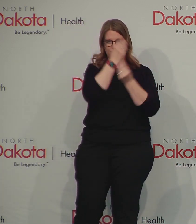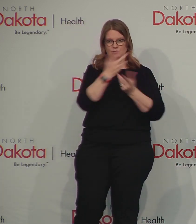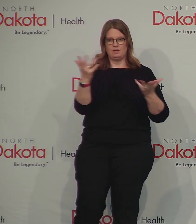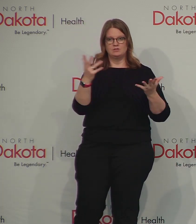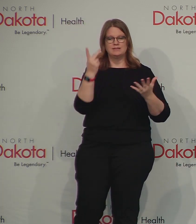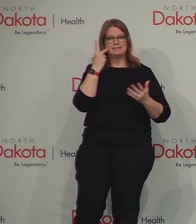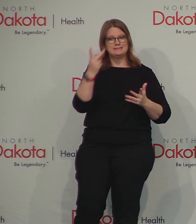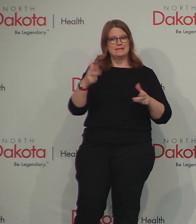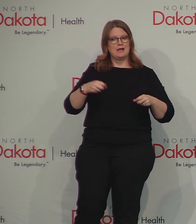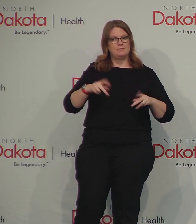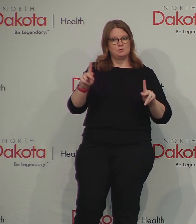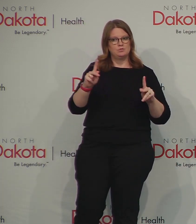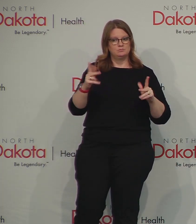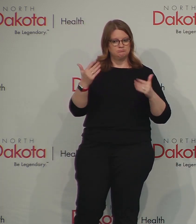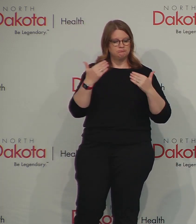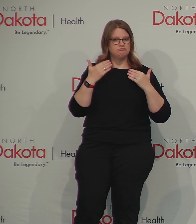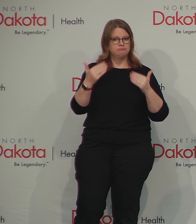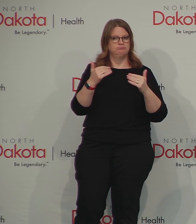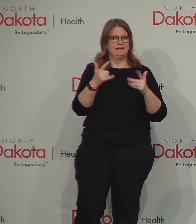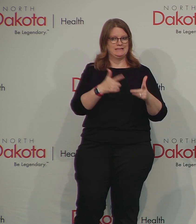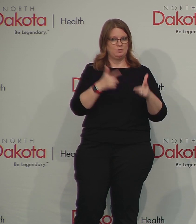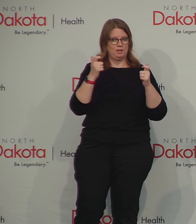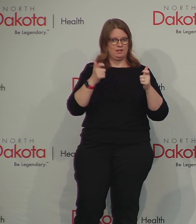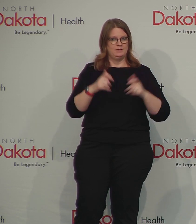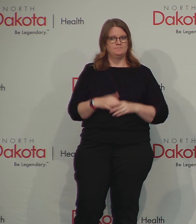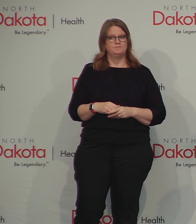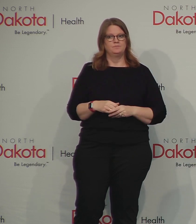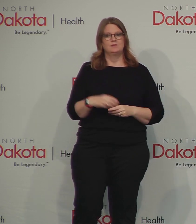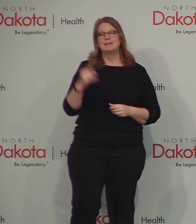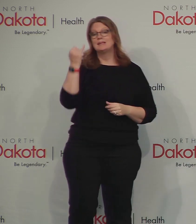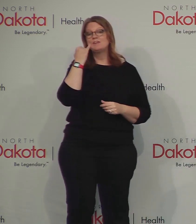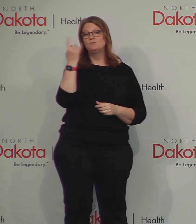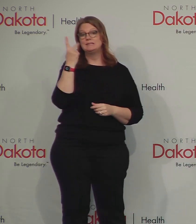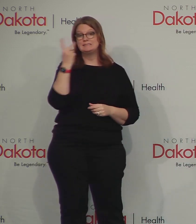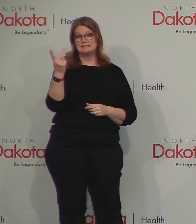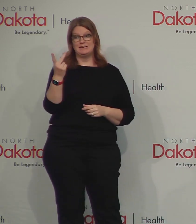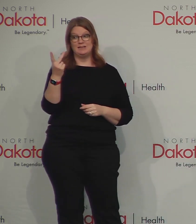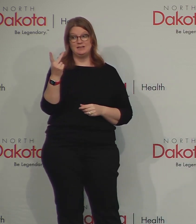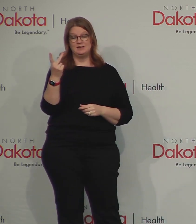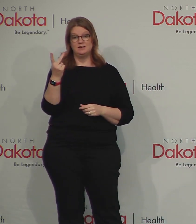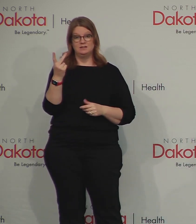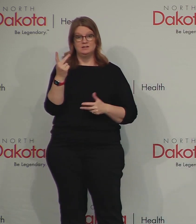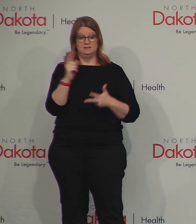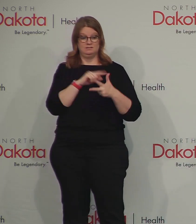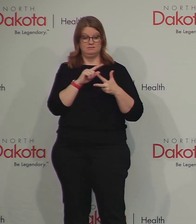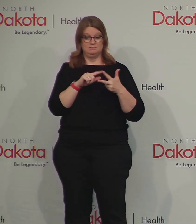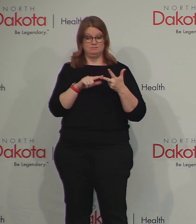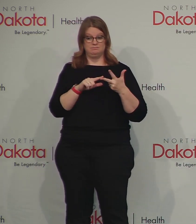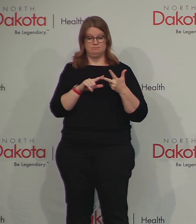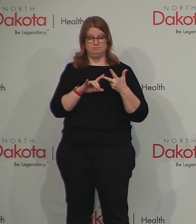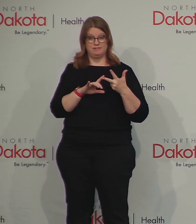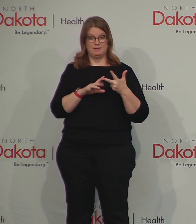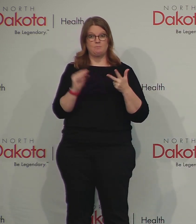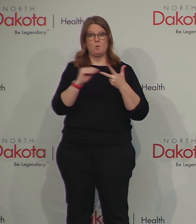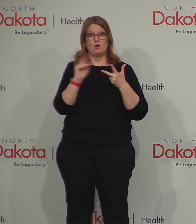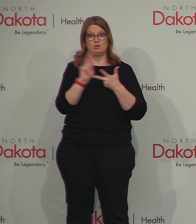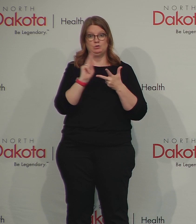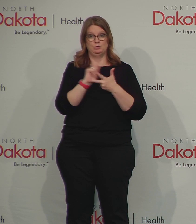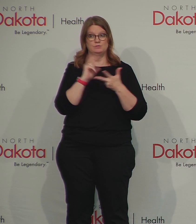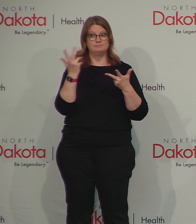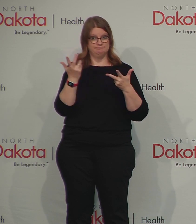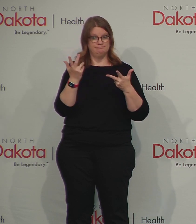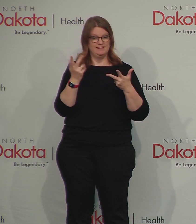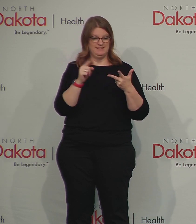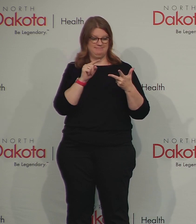for opportunities to move us forward more quickly if we see uptake on these 3 new approaches. So with that, that's our